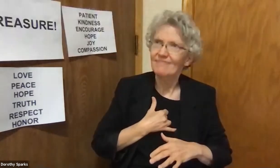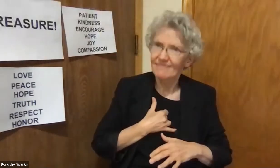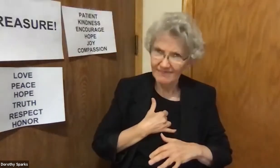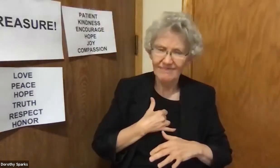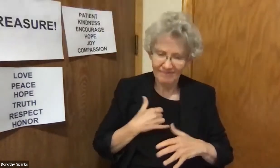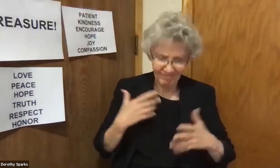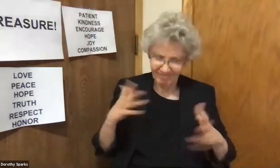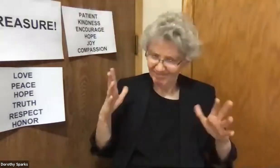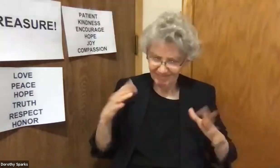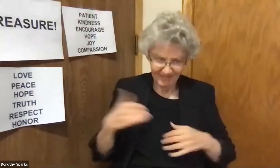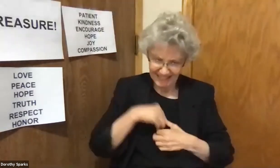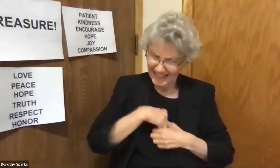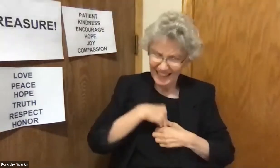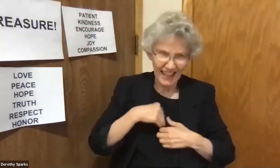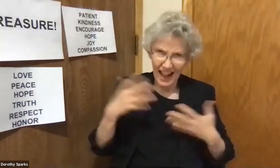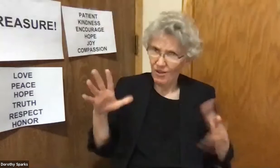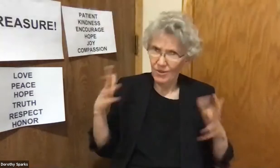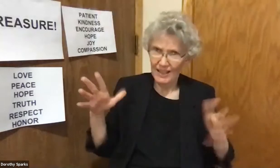And it's there to stay.